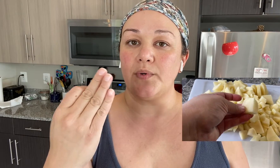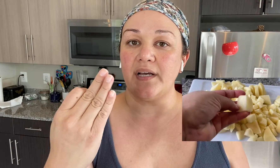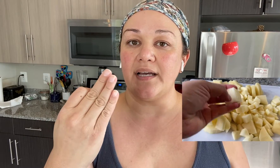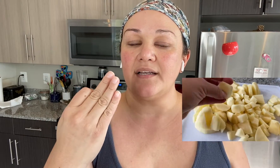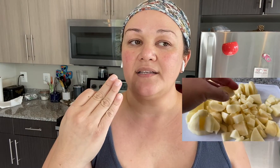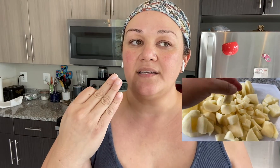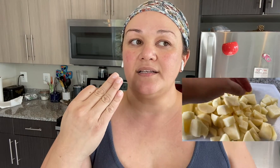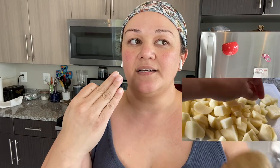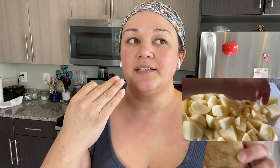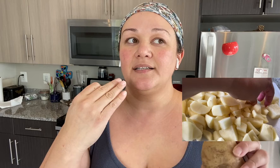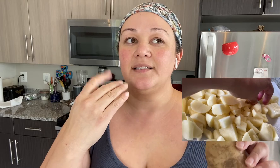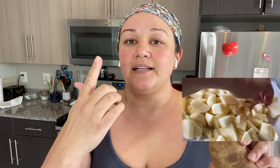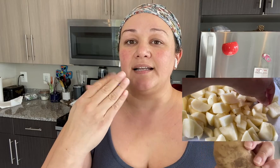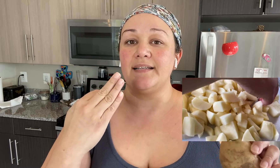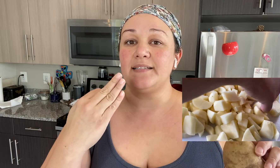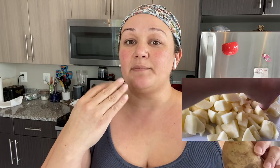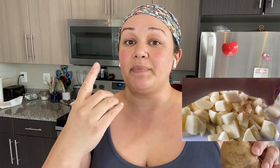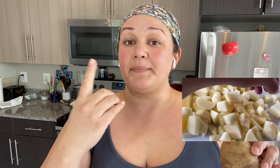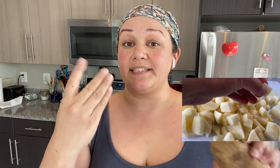Ahora las papas.